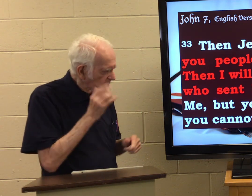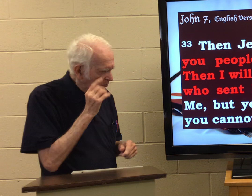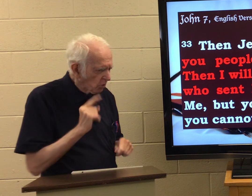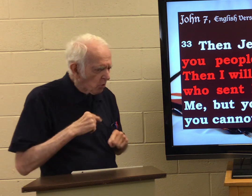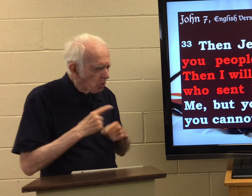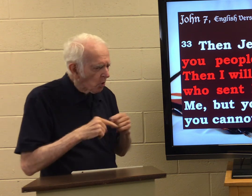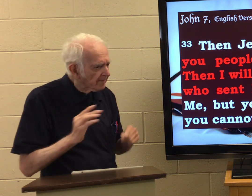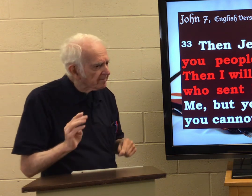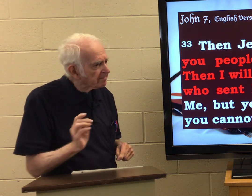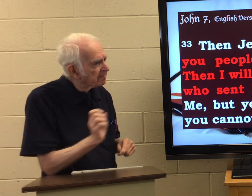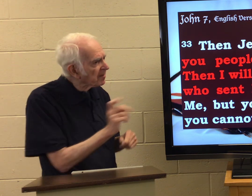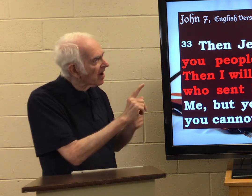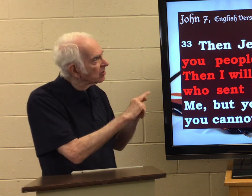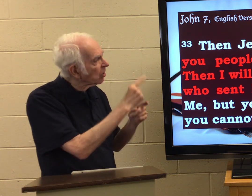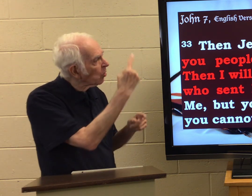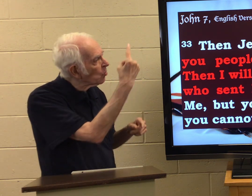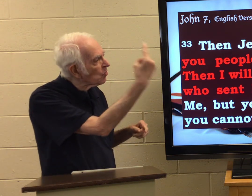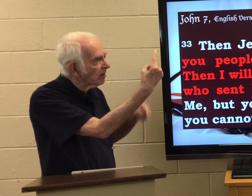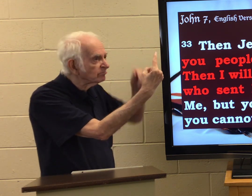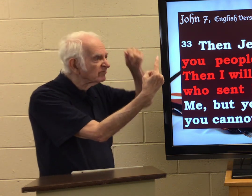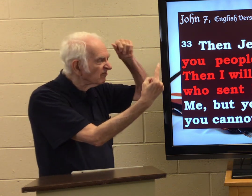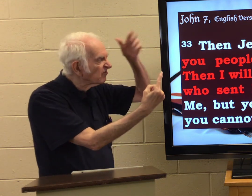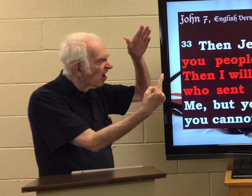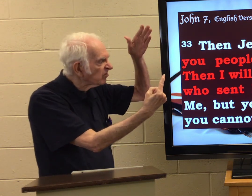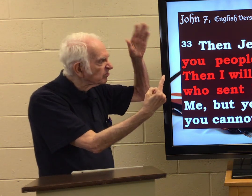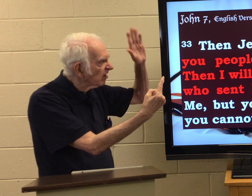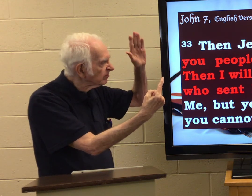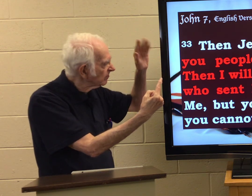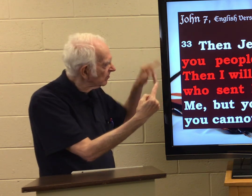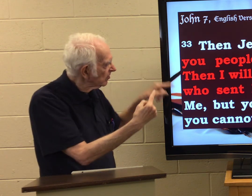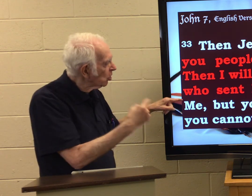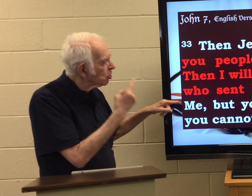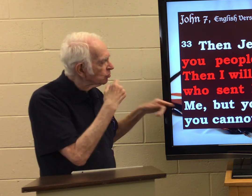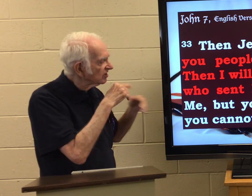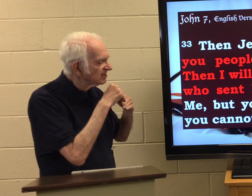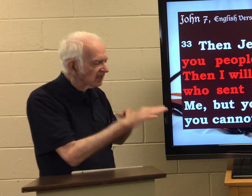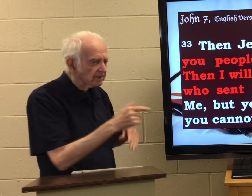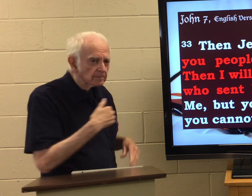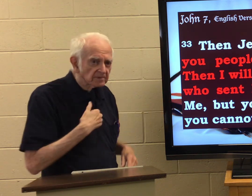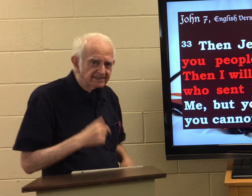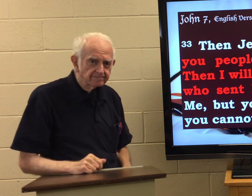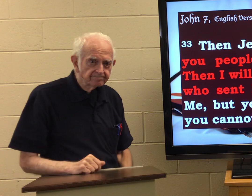Then I will go back to the one," meaning God, "who sent me.